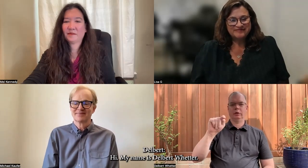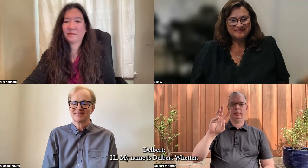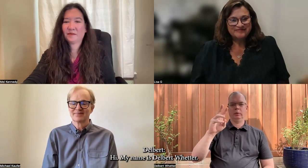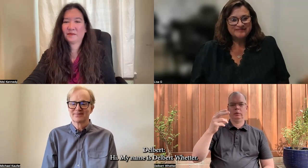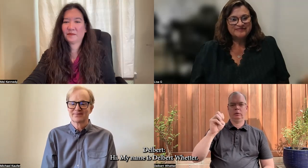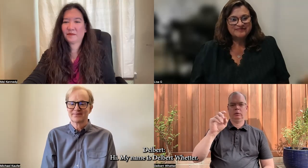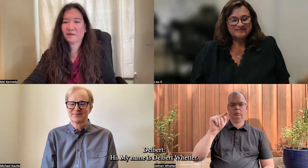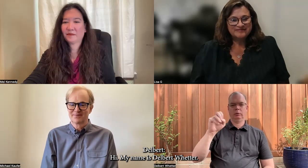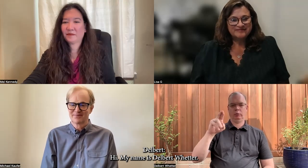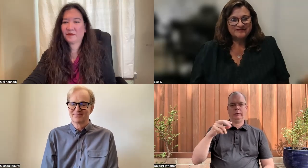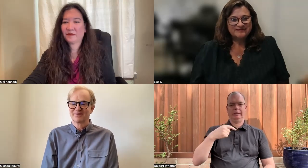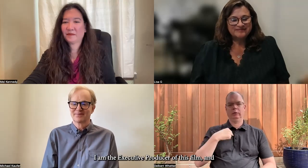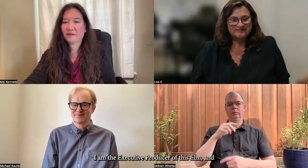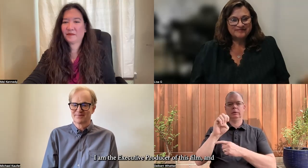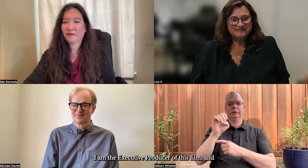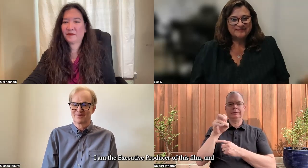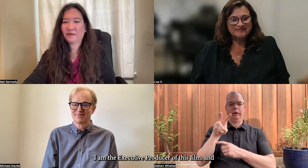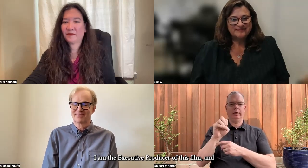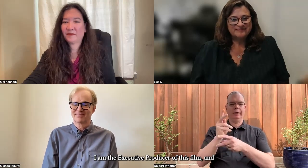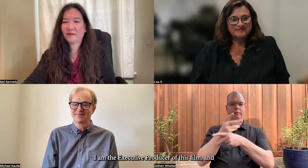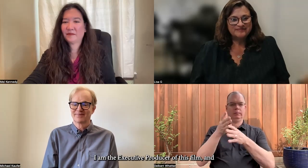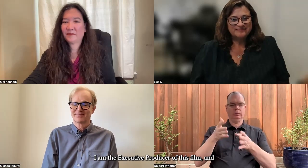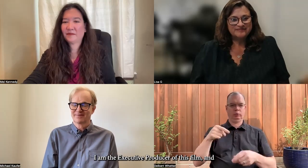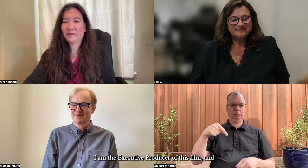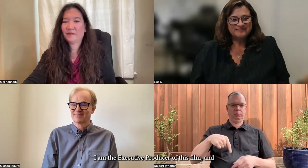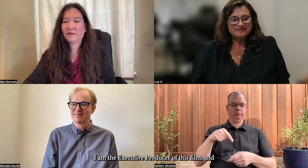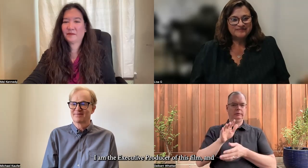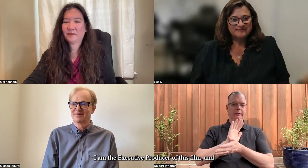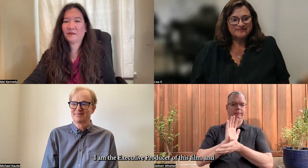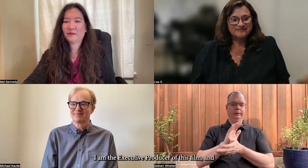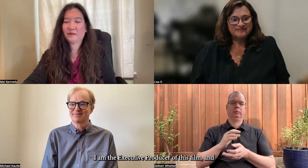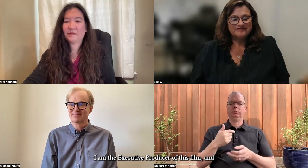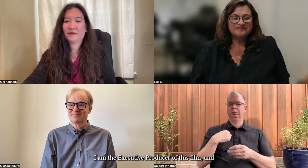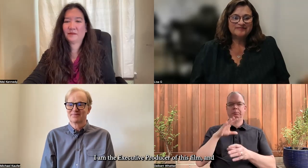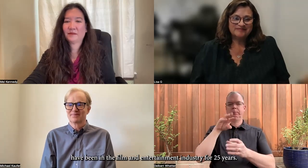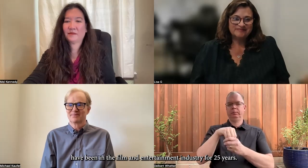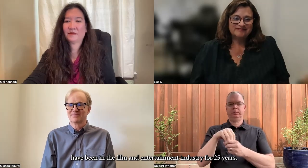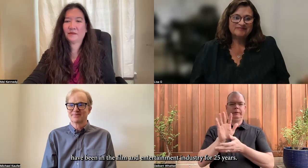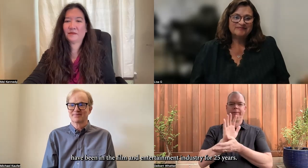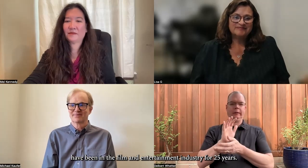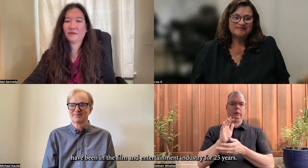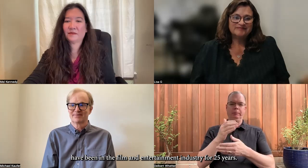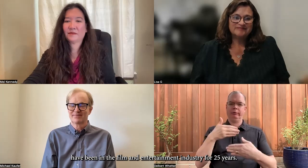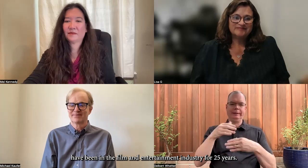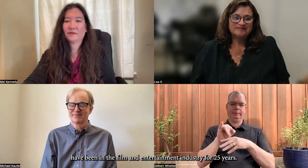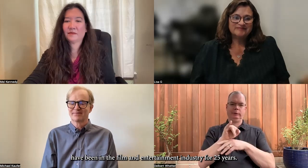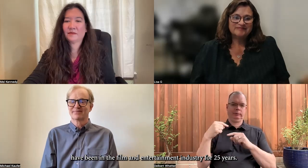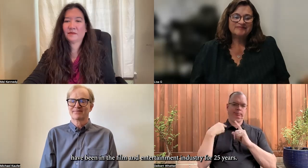is Delbert Wetter. I am the executive producer of this film and have been in the film and entertainment industry